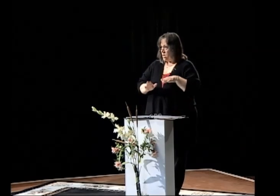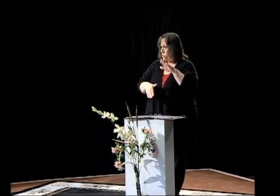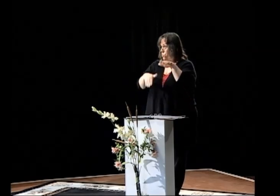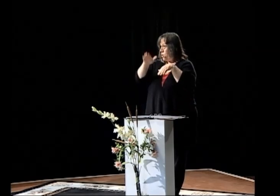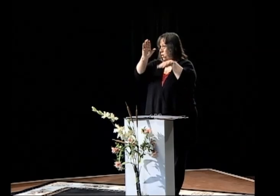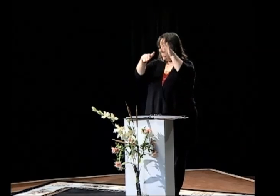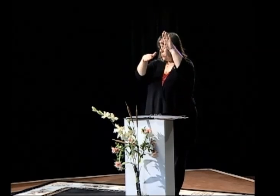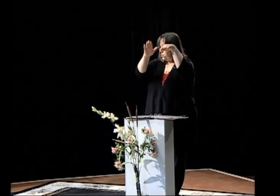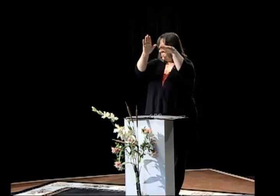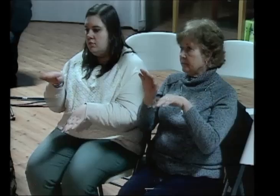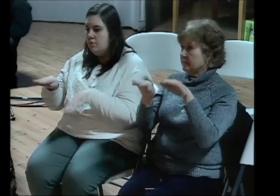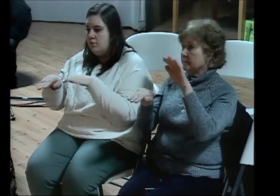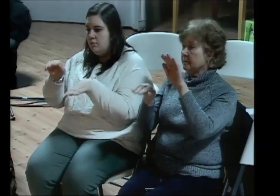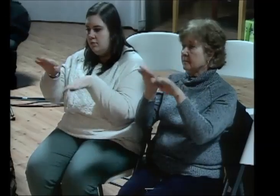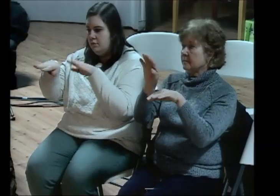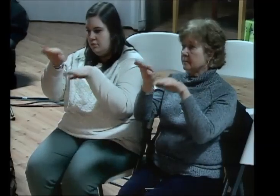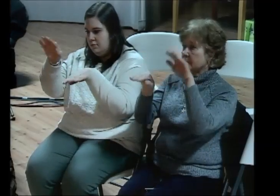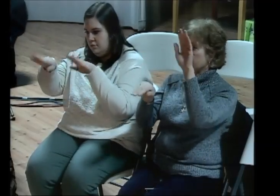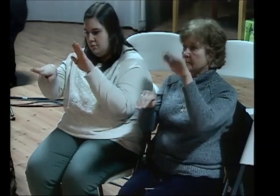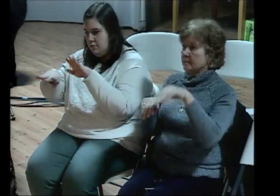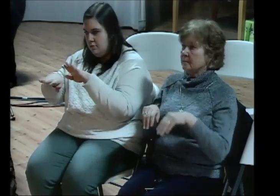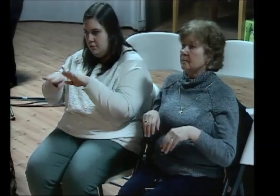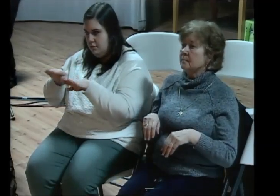you walk up the stairs. I can go down the stairs too.